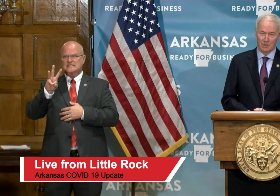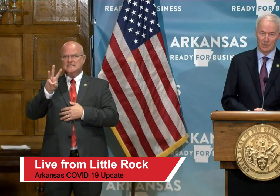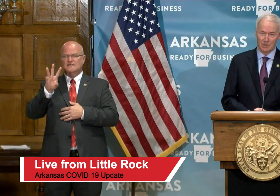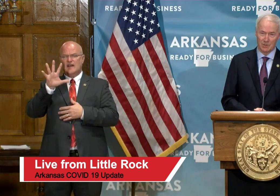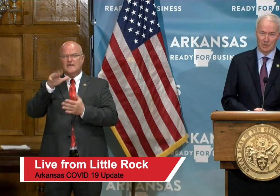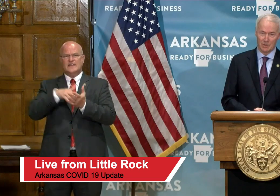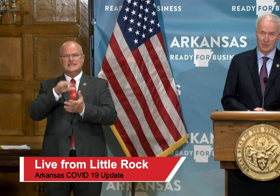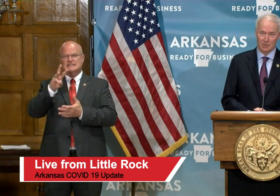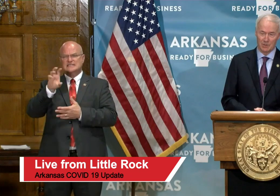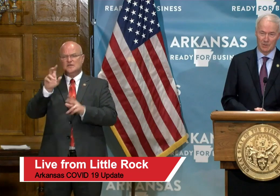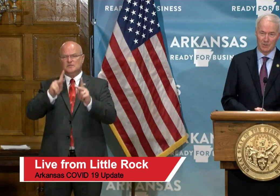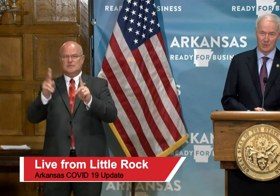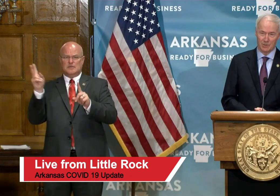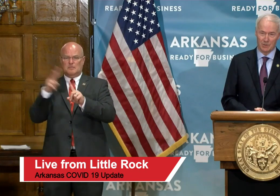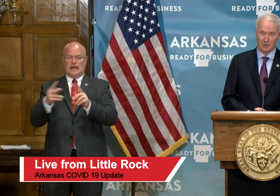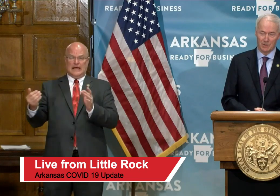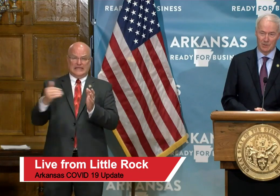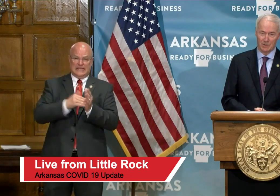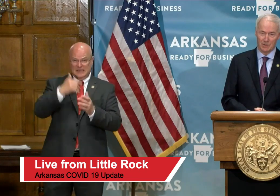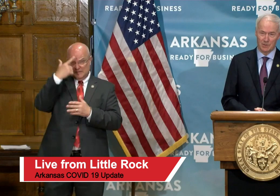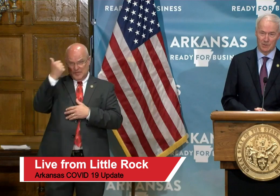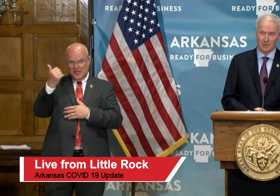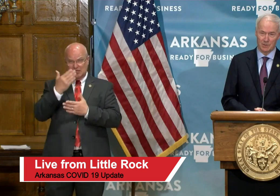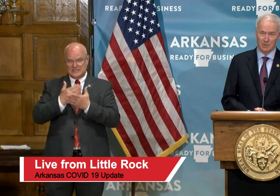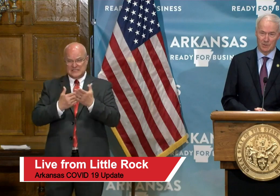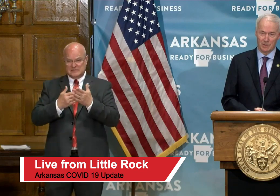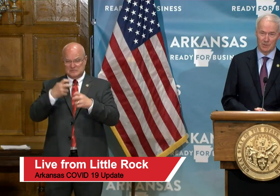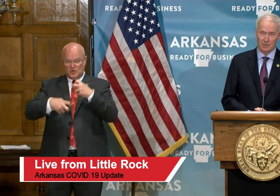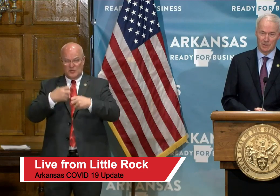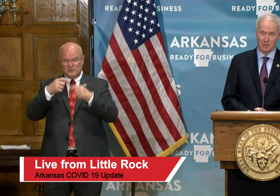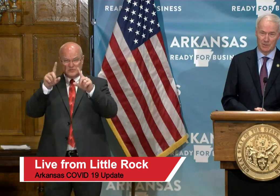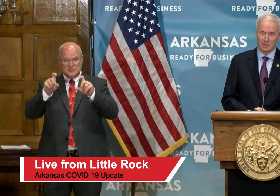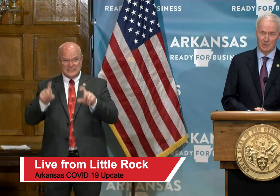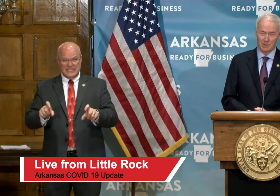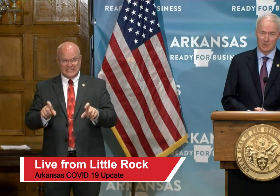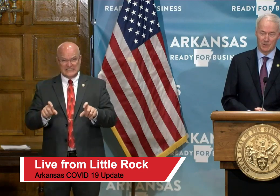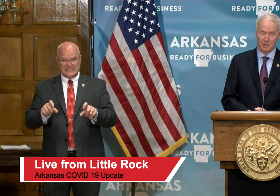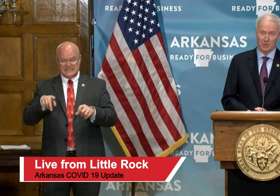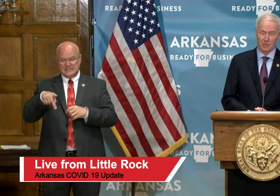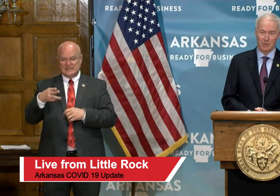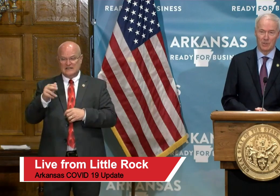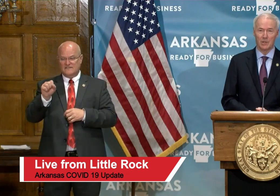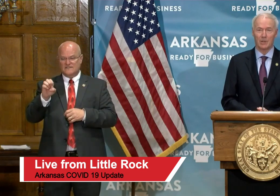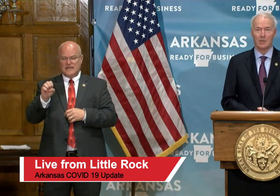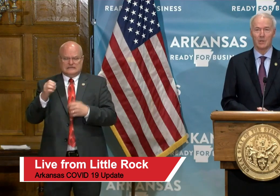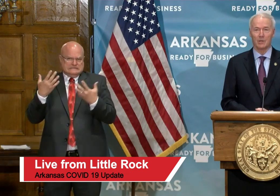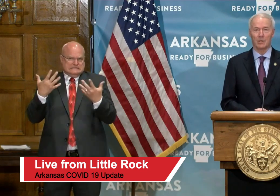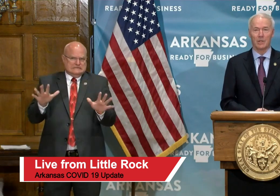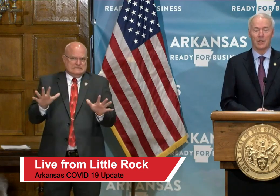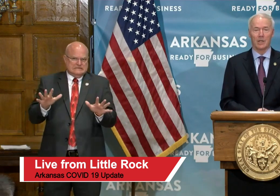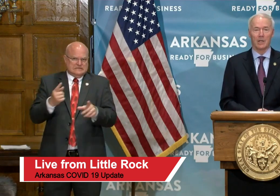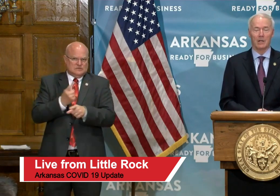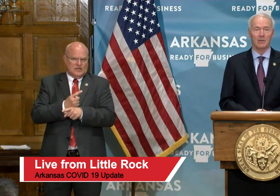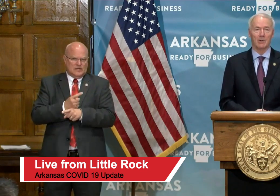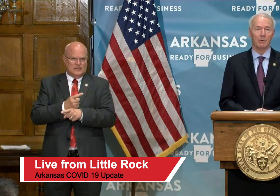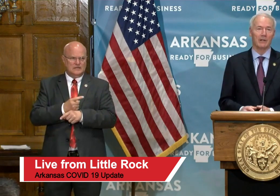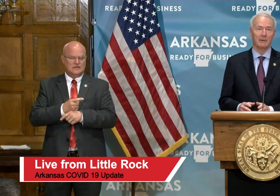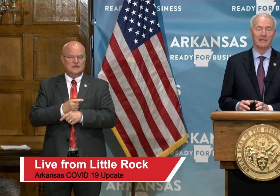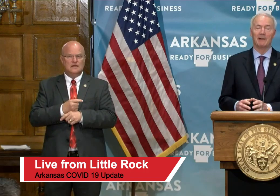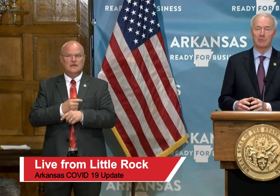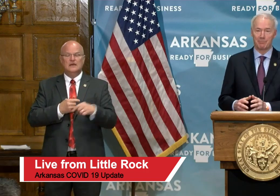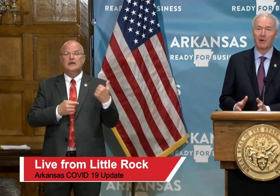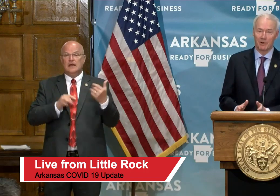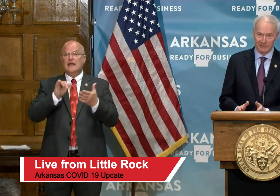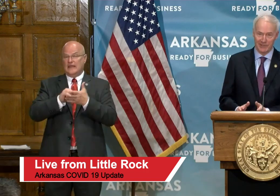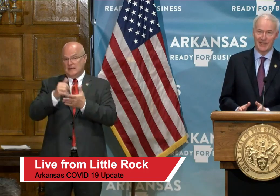basically reapply because I guess there were some hiccups during some of the testing phases, or I don't know if that was...